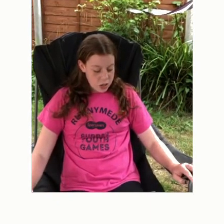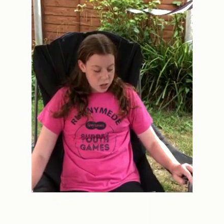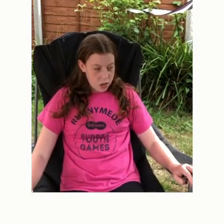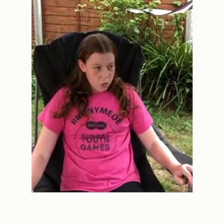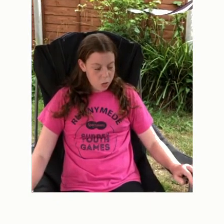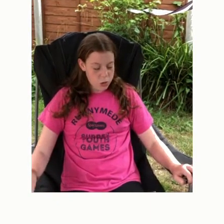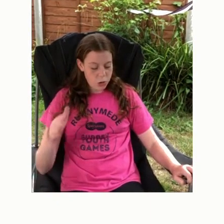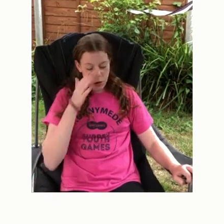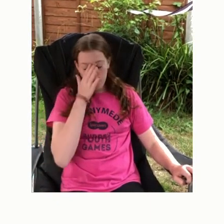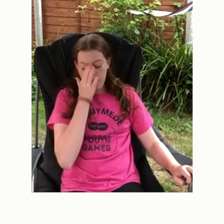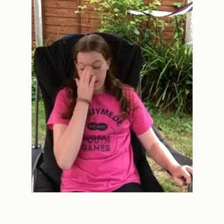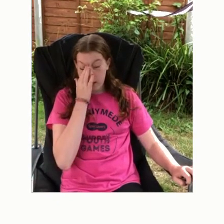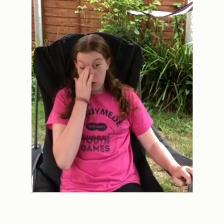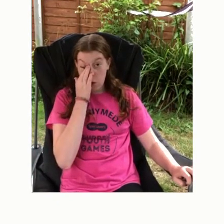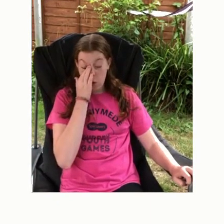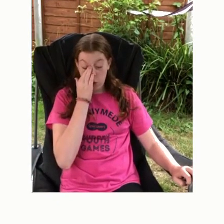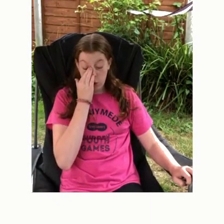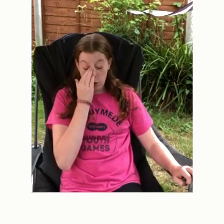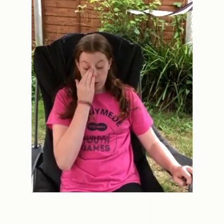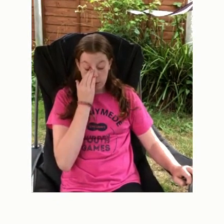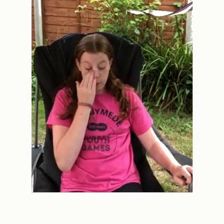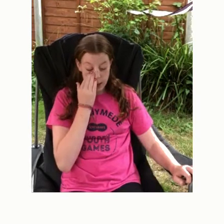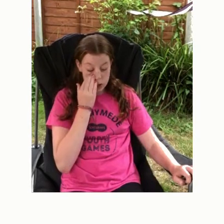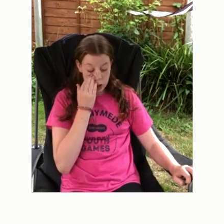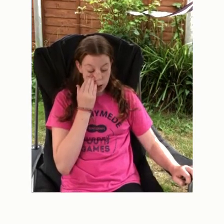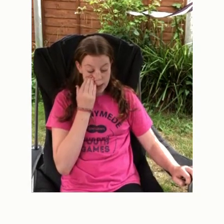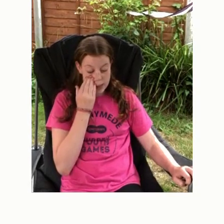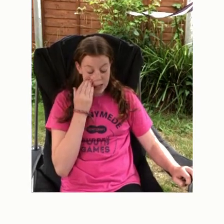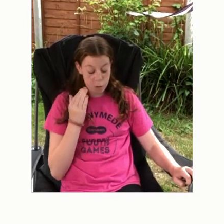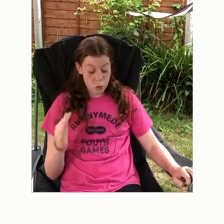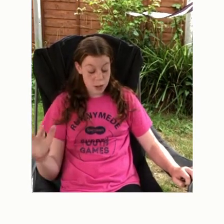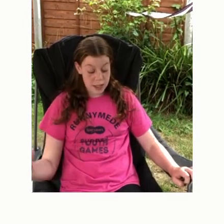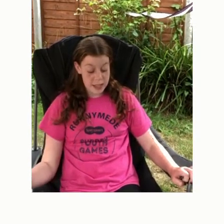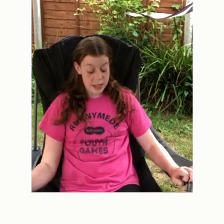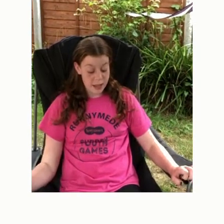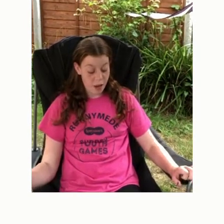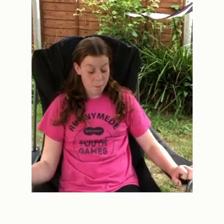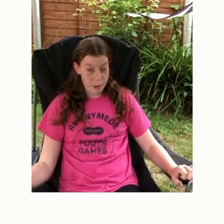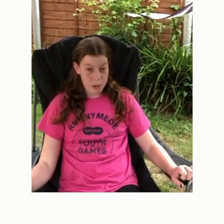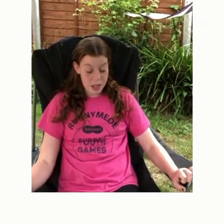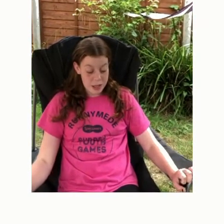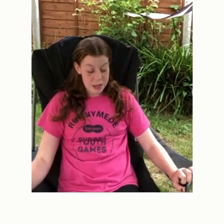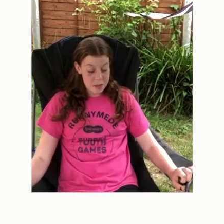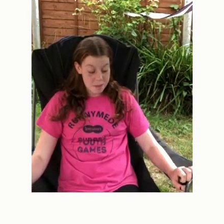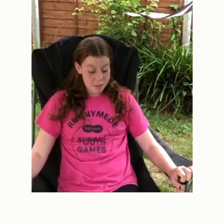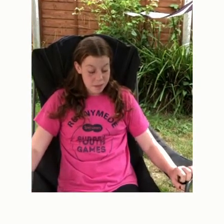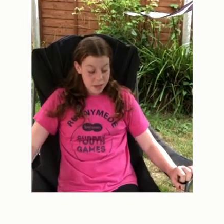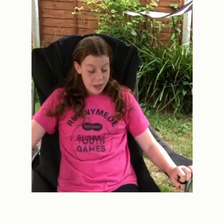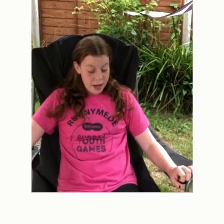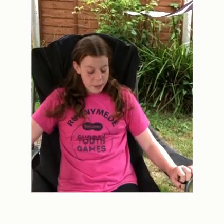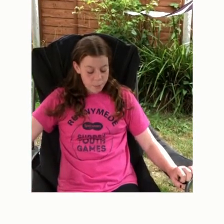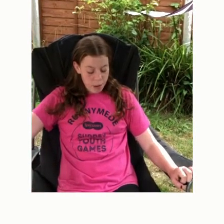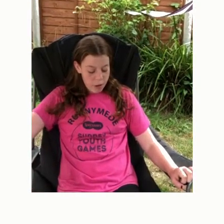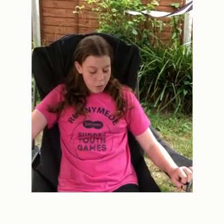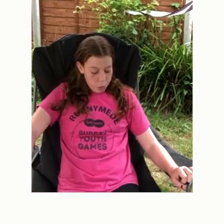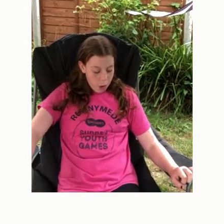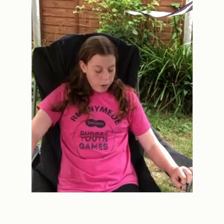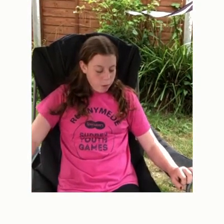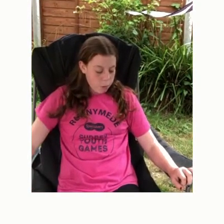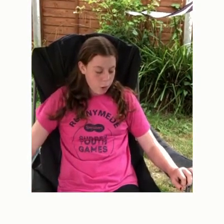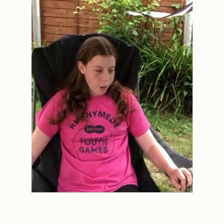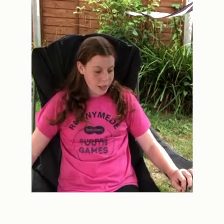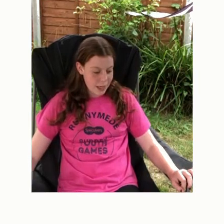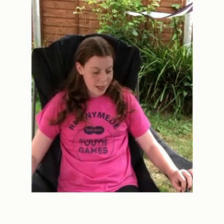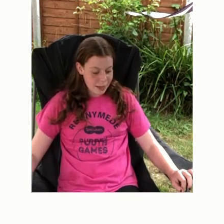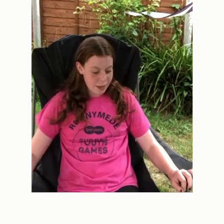And also in the corner of the picture, instead of trees, there are buildings. And the final